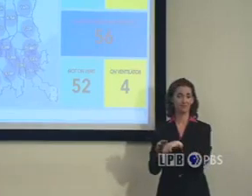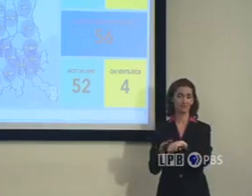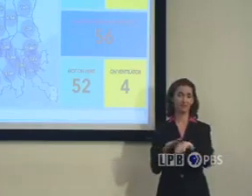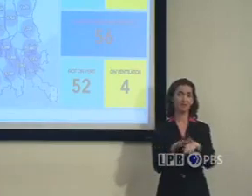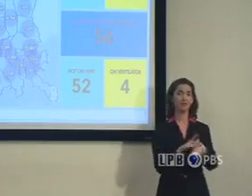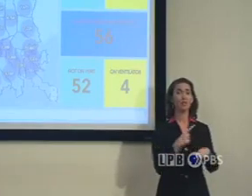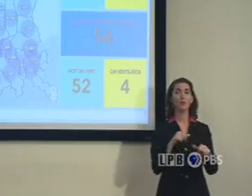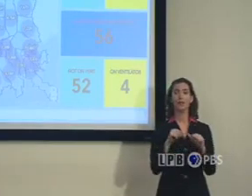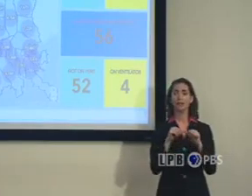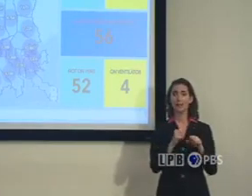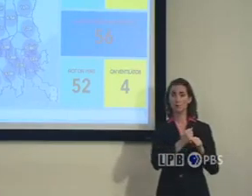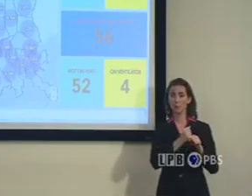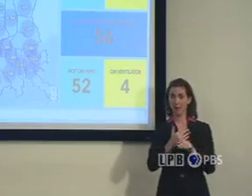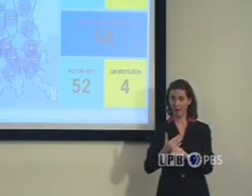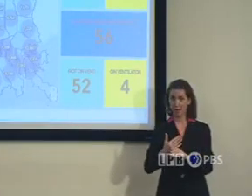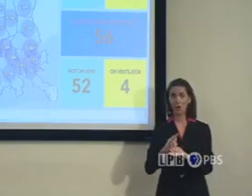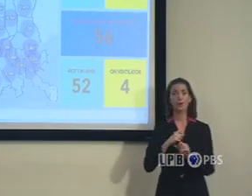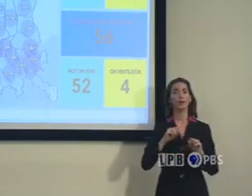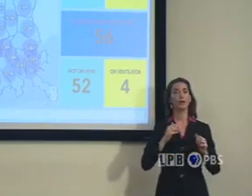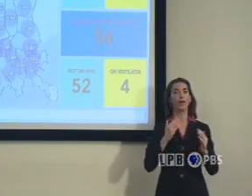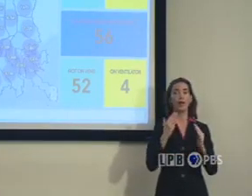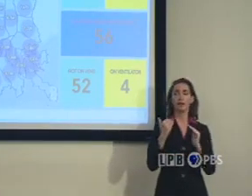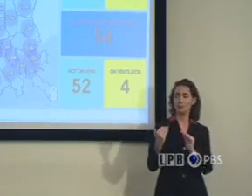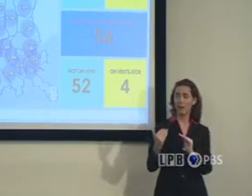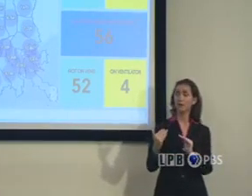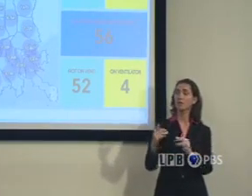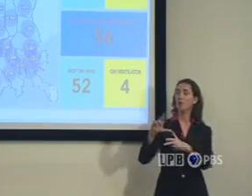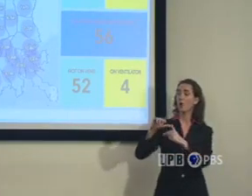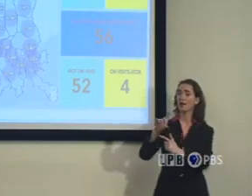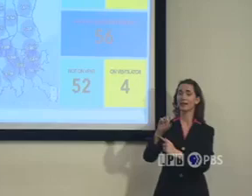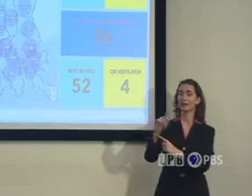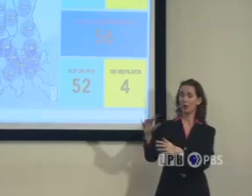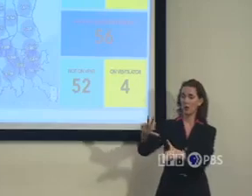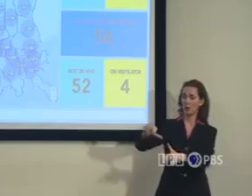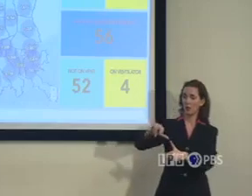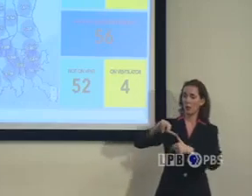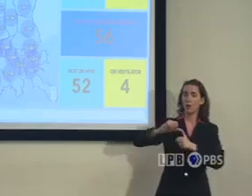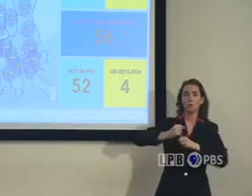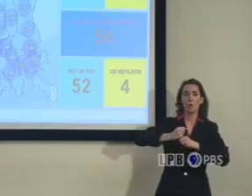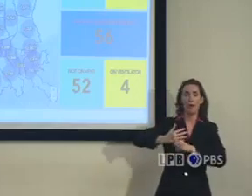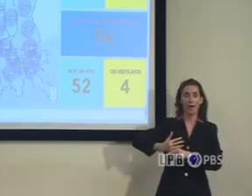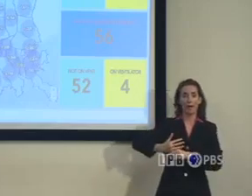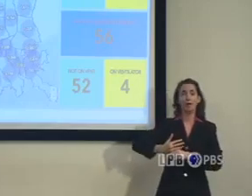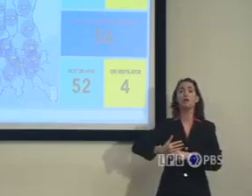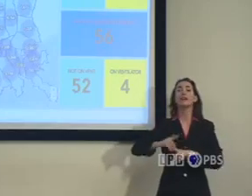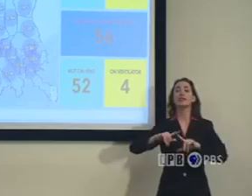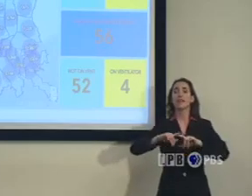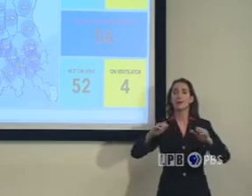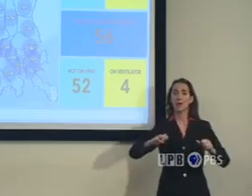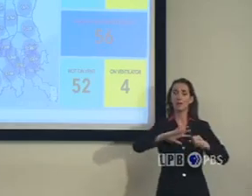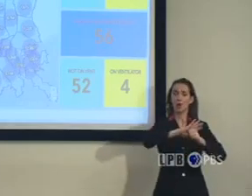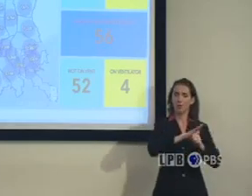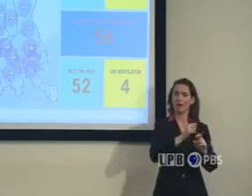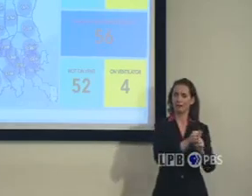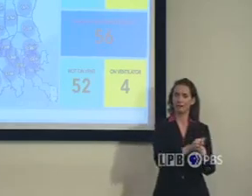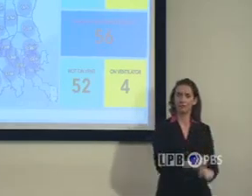for and anticipate responding to Hurricane Delta, we're doing it in a public health emergency.